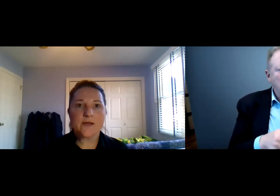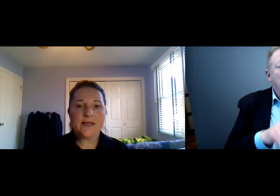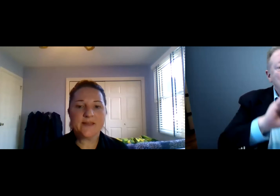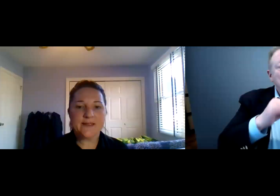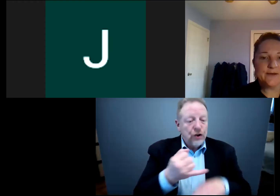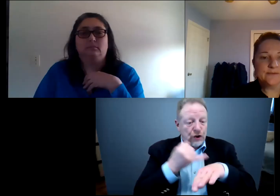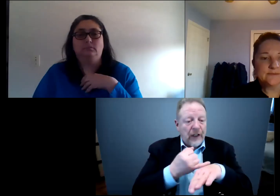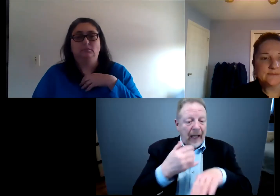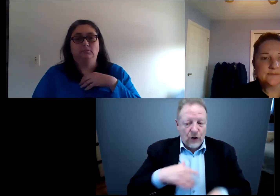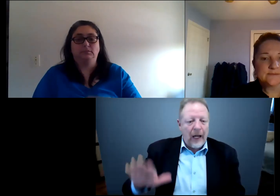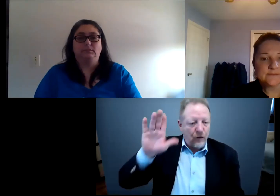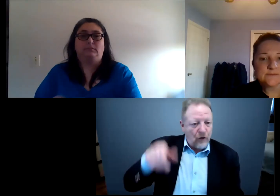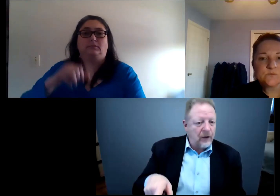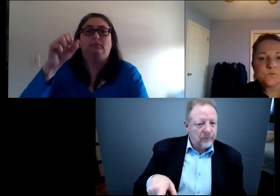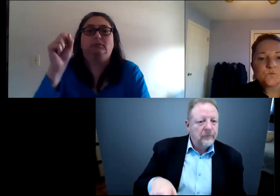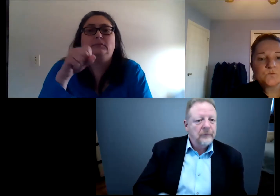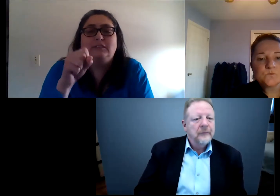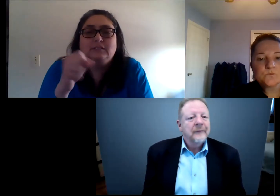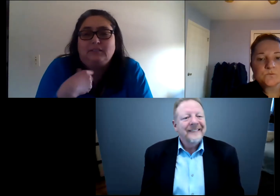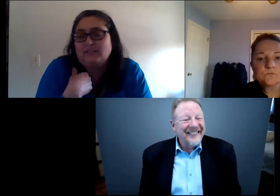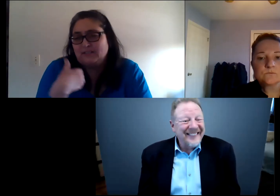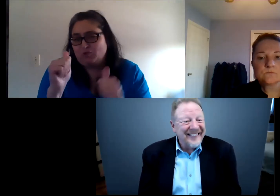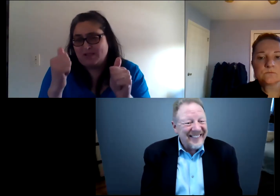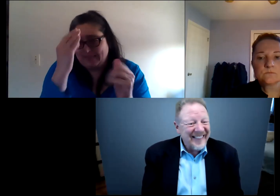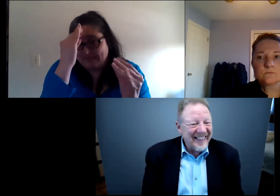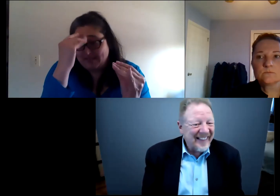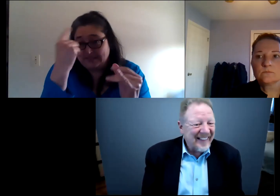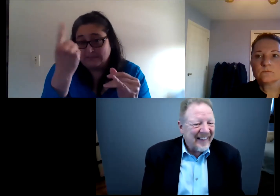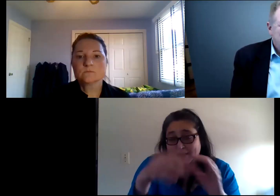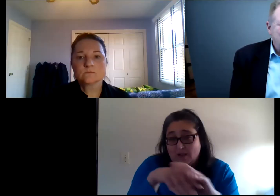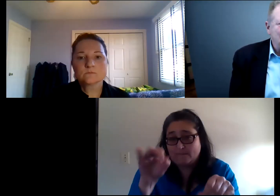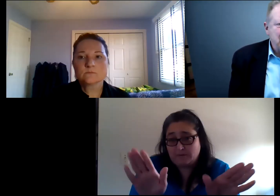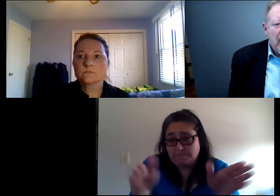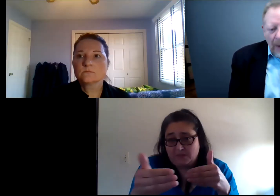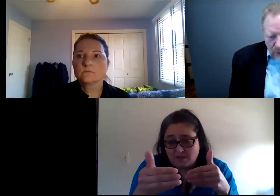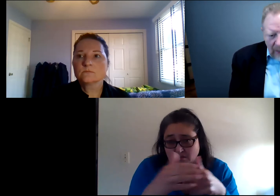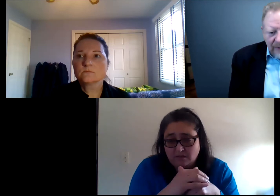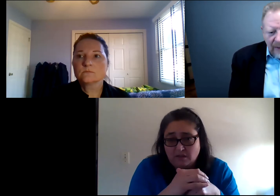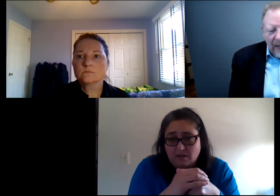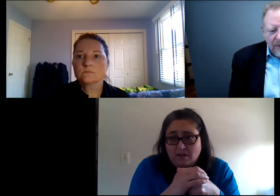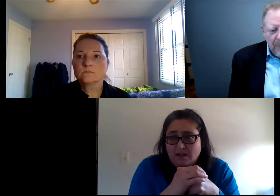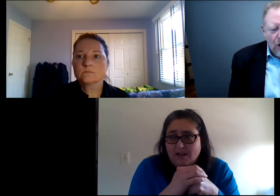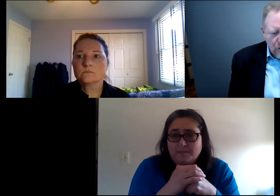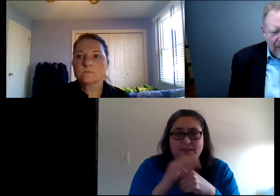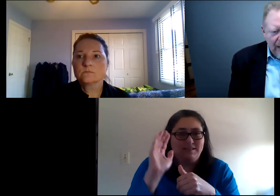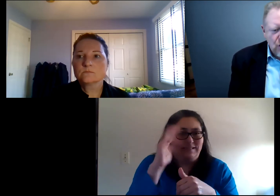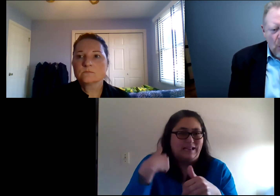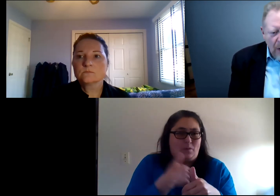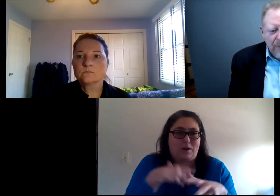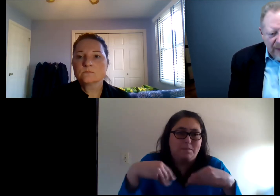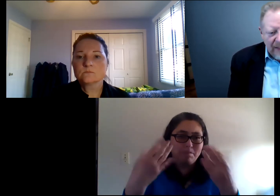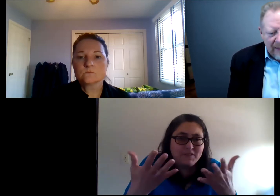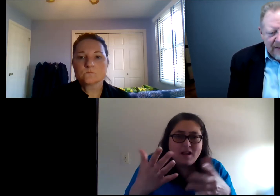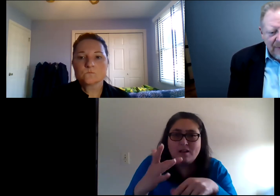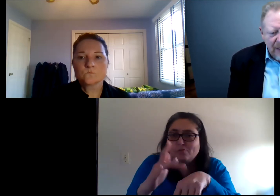Okay, thank you. Yes, I'm trying to think out the box right now. So what